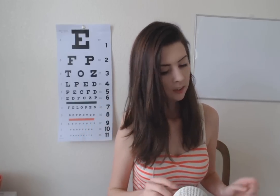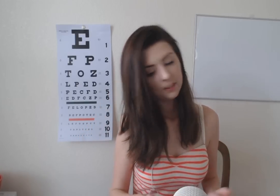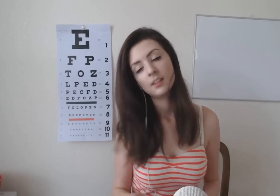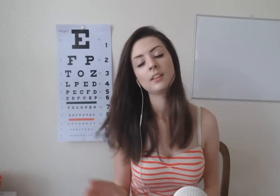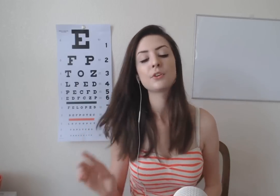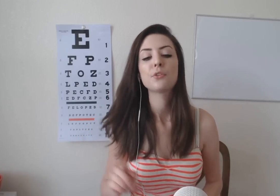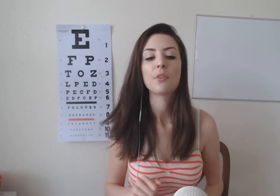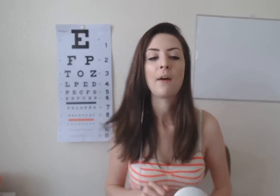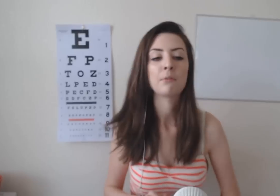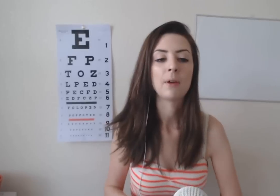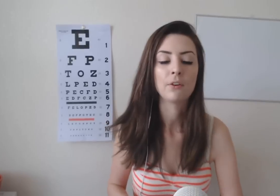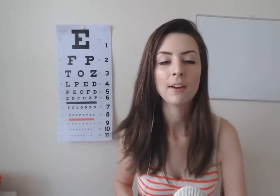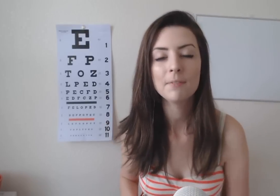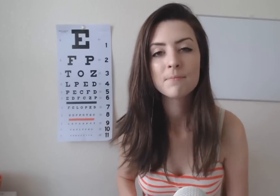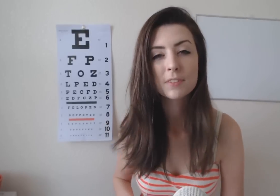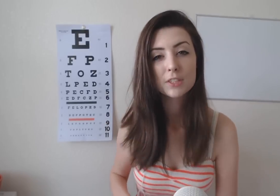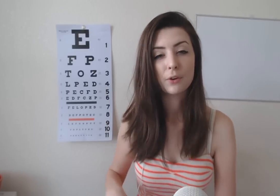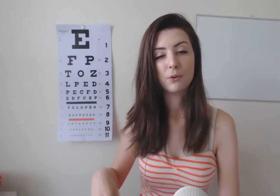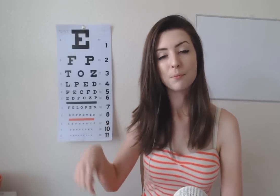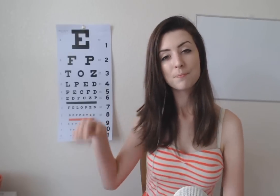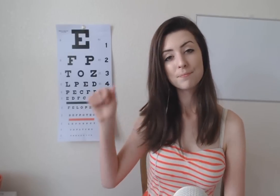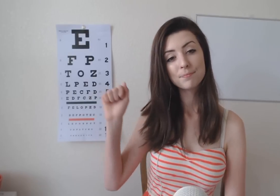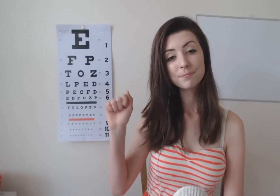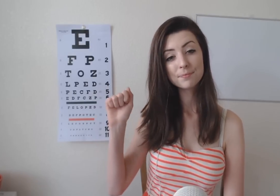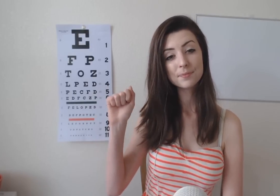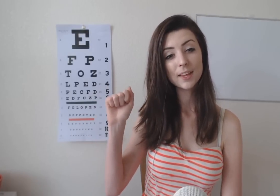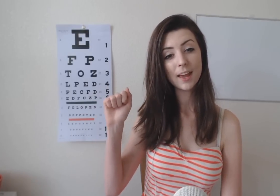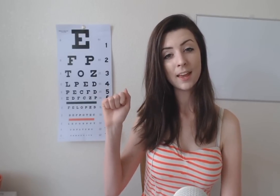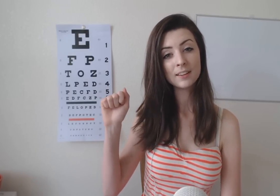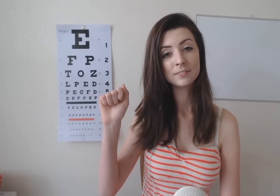let's go through the alphabet, okay? So A,